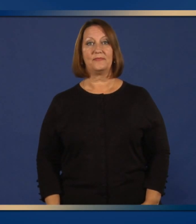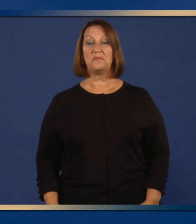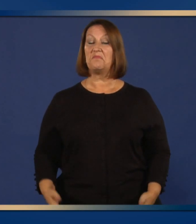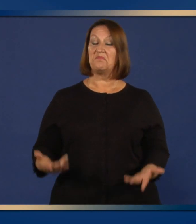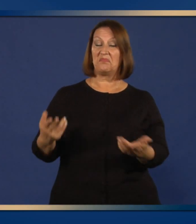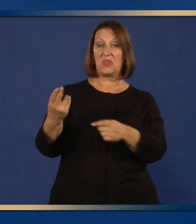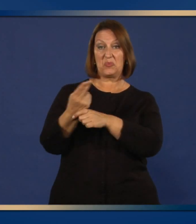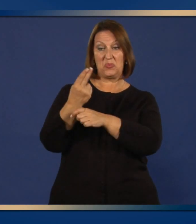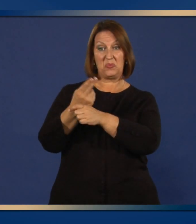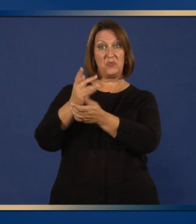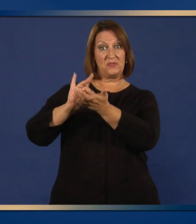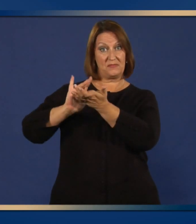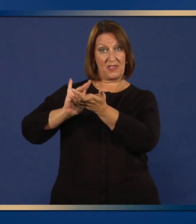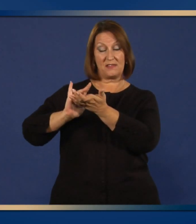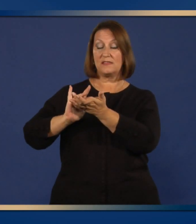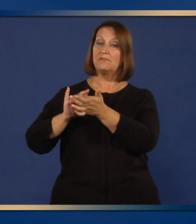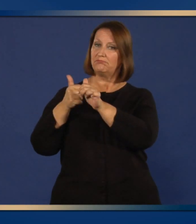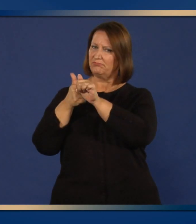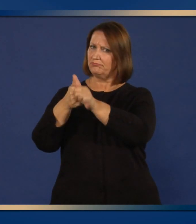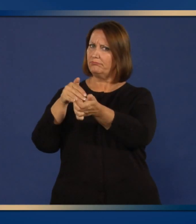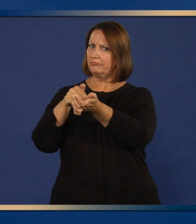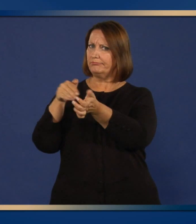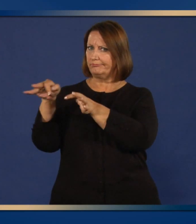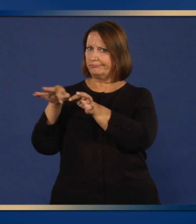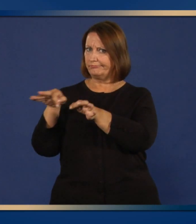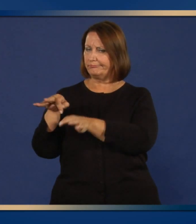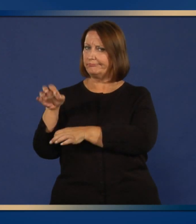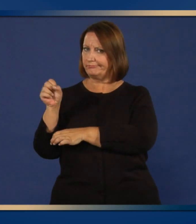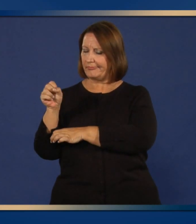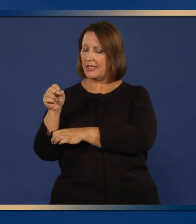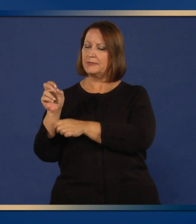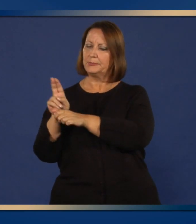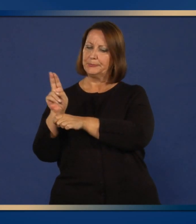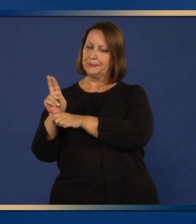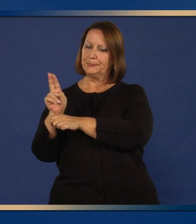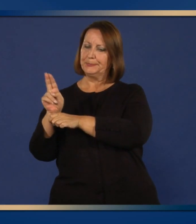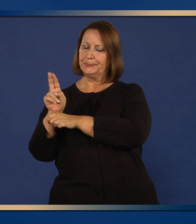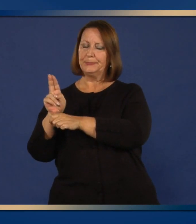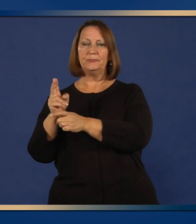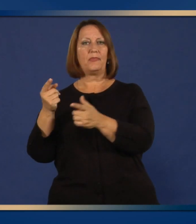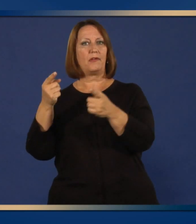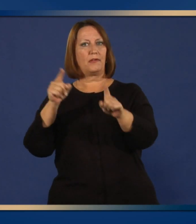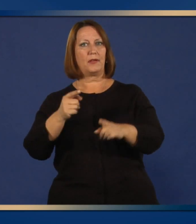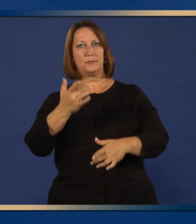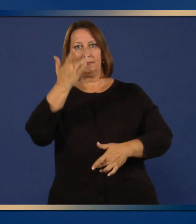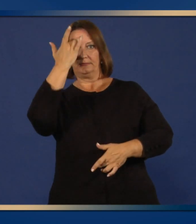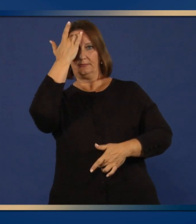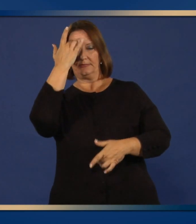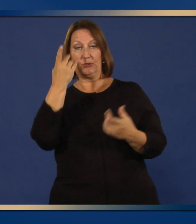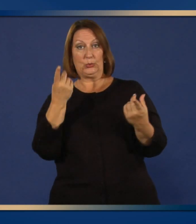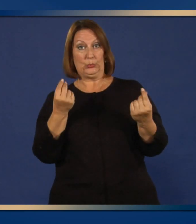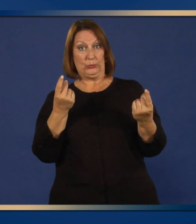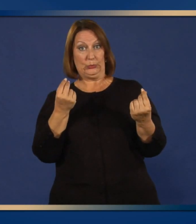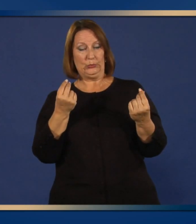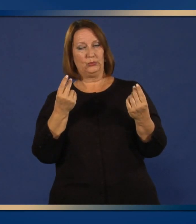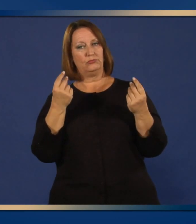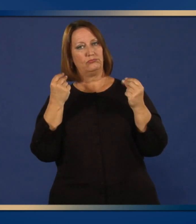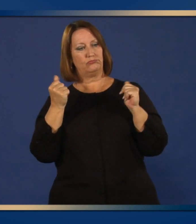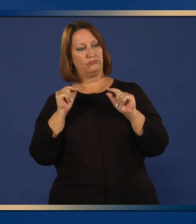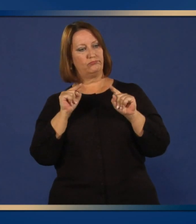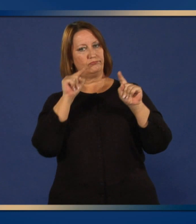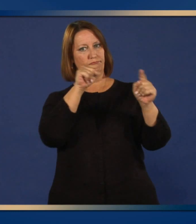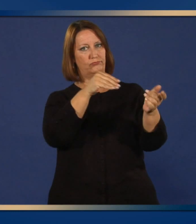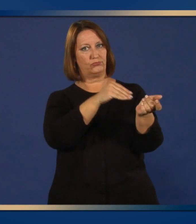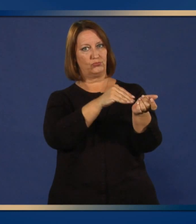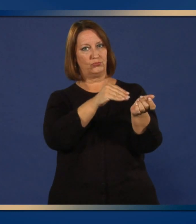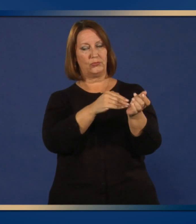If you are taking Zenamavir as directed and you begin to feel sick, get medical